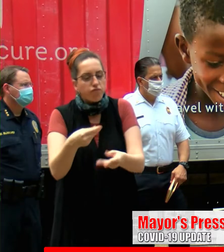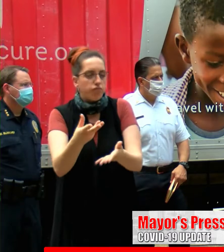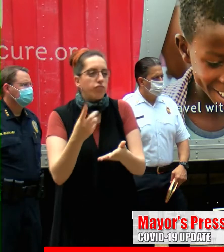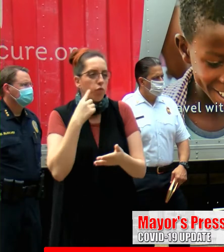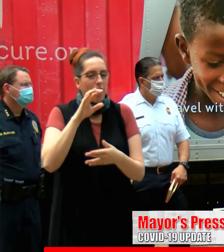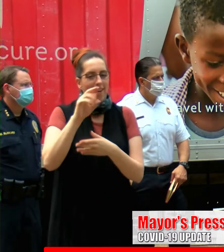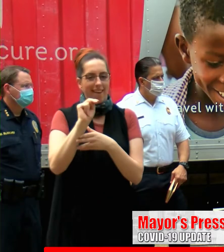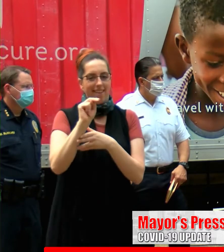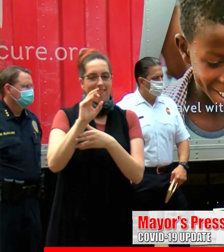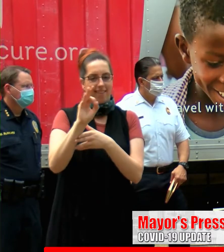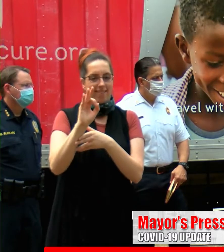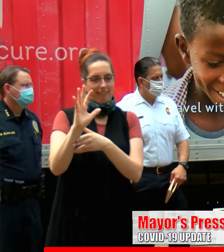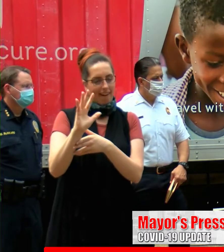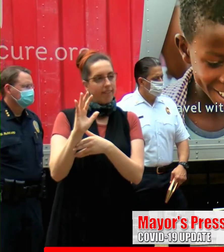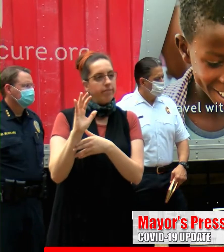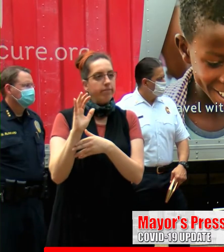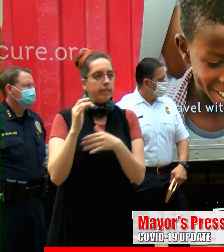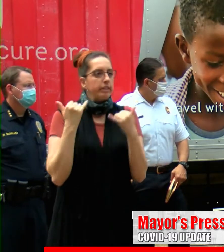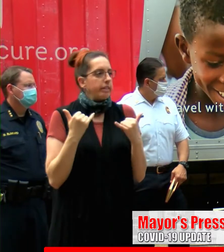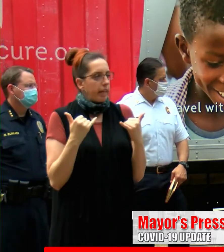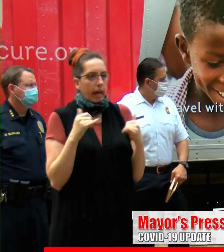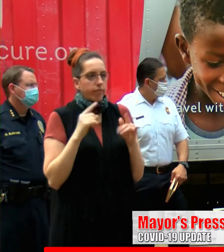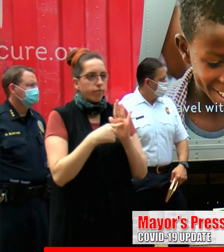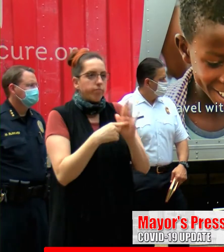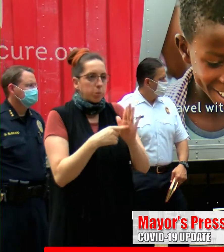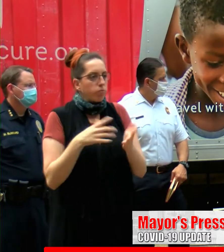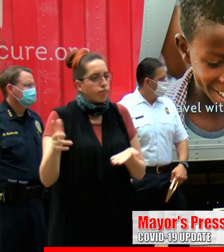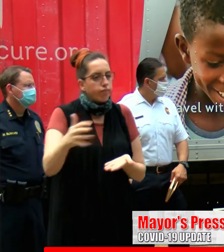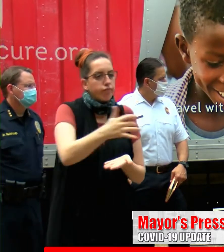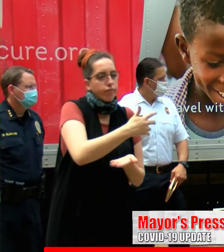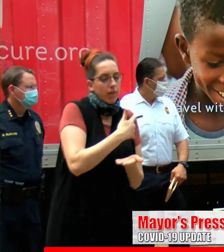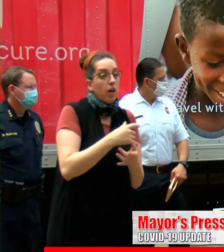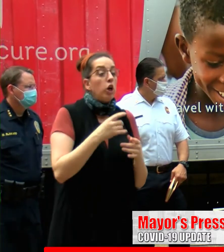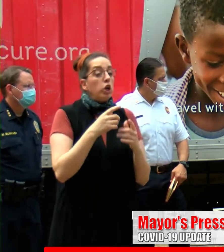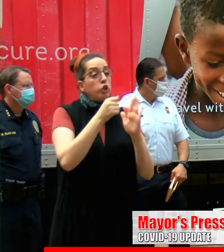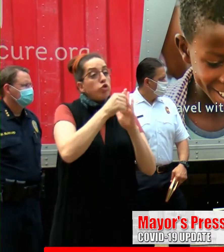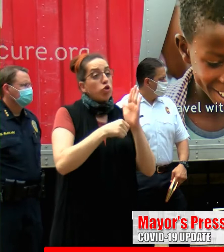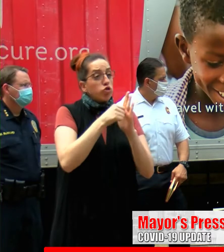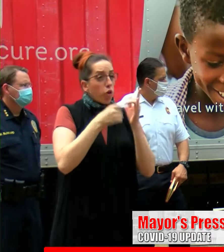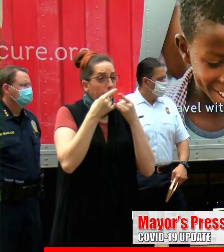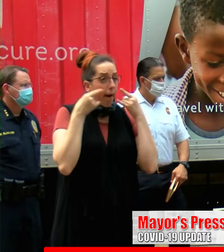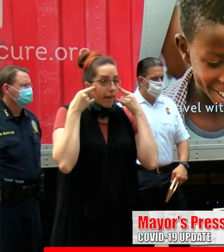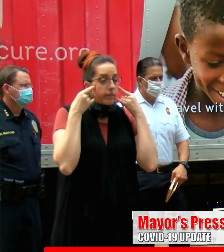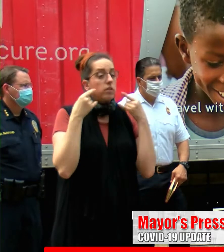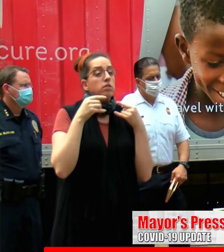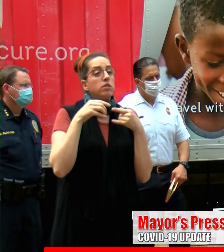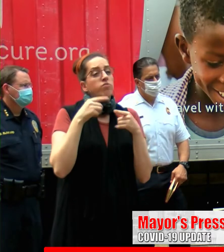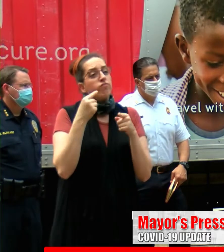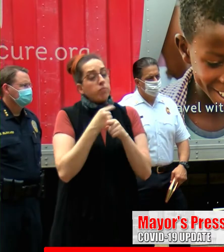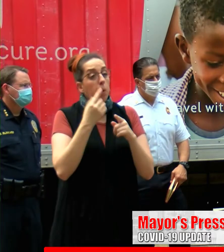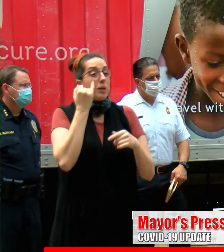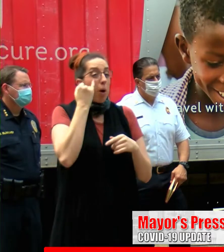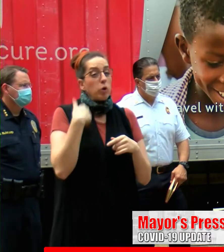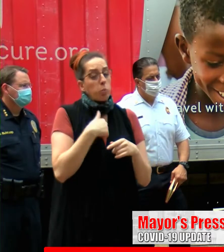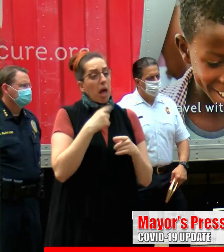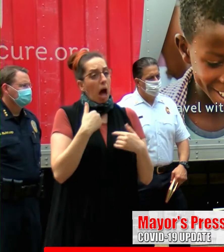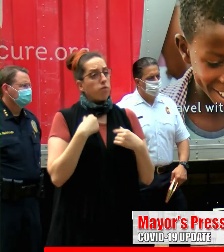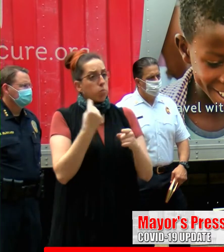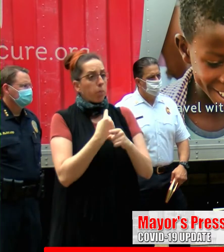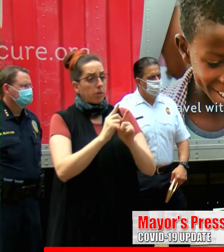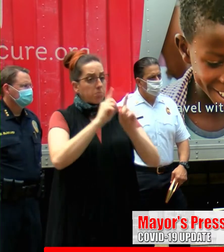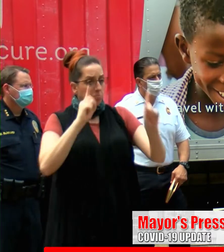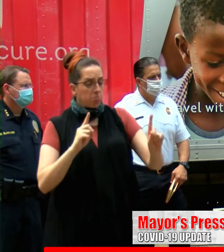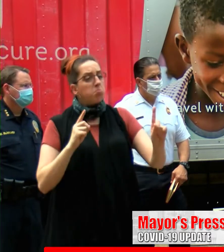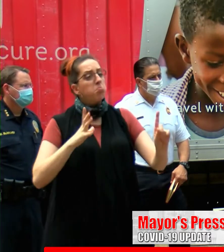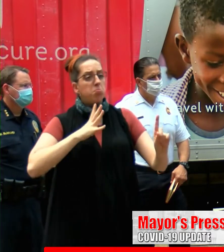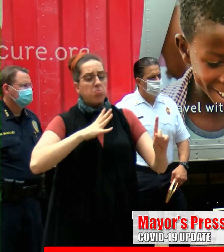masks, just like what we are doing today, for example. The surgical face masks and moderate social distancing, they're fine. Eye